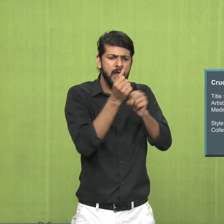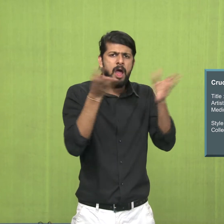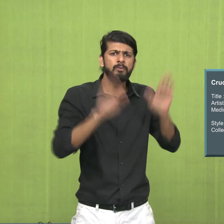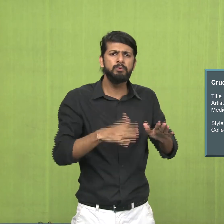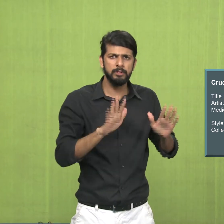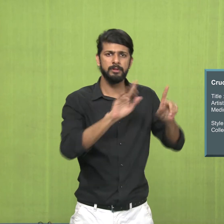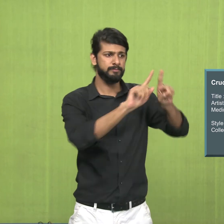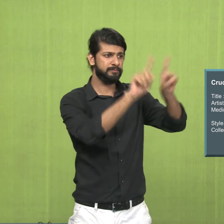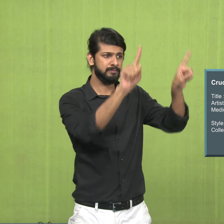Medium.